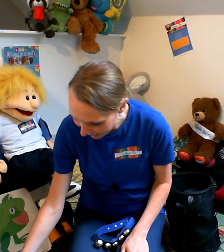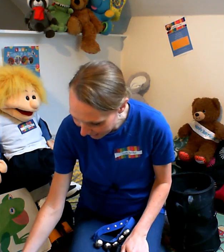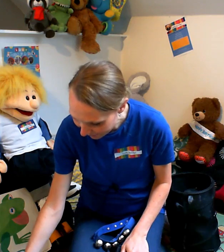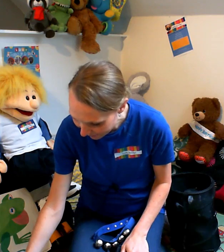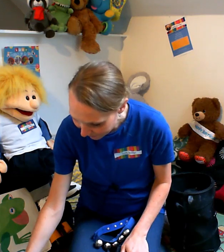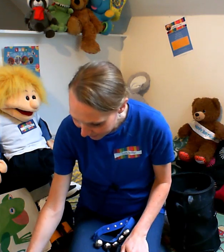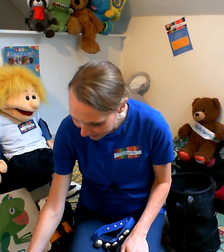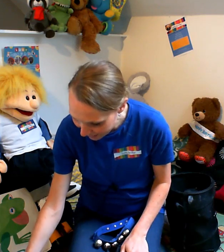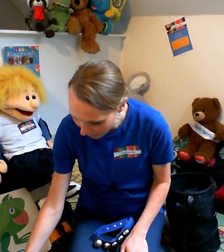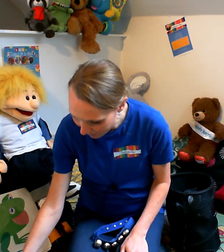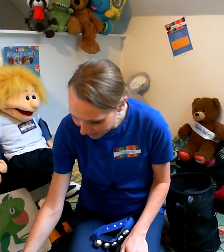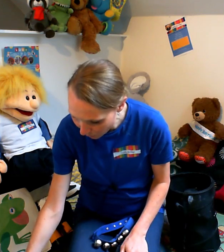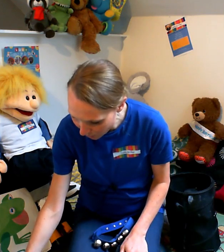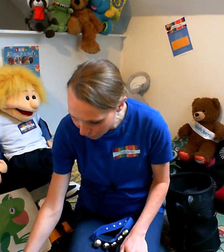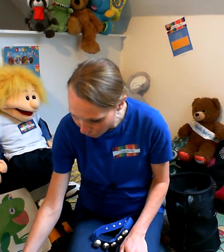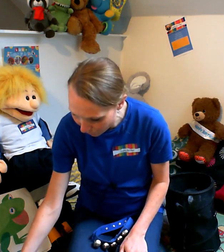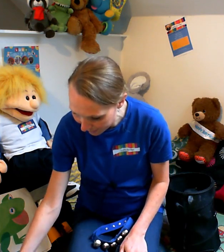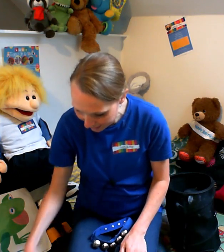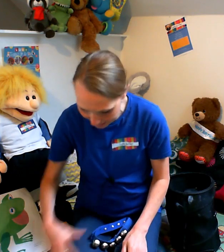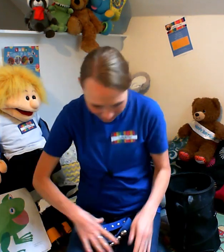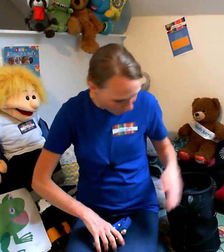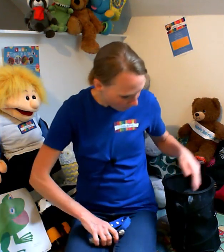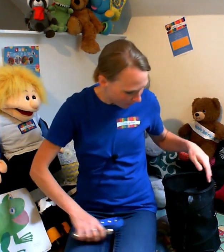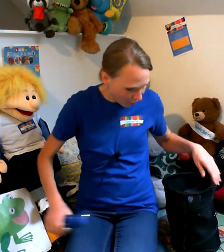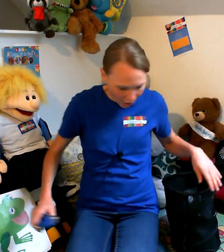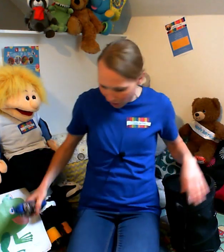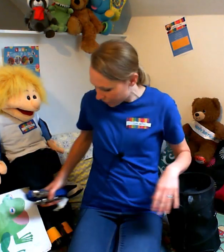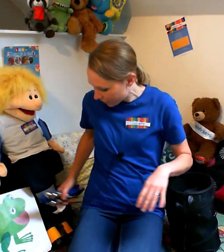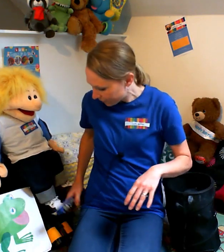Okay, let's go back to our story then and see what we've got.